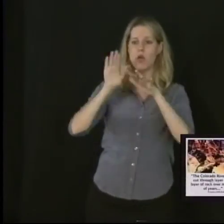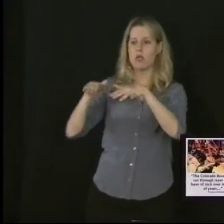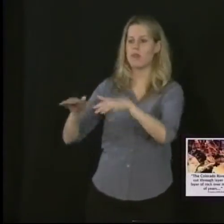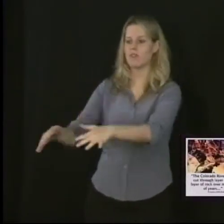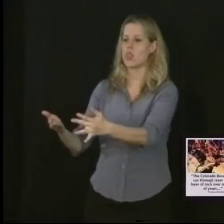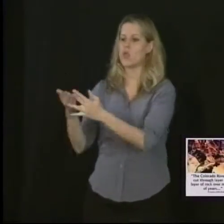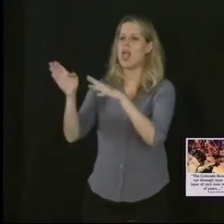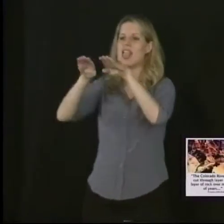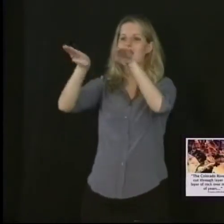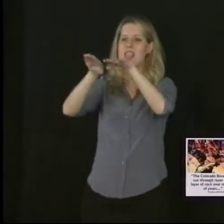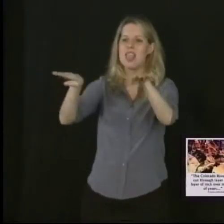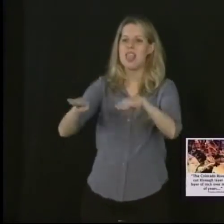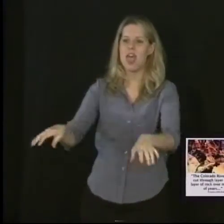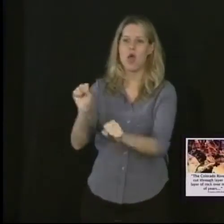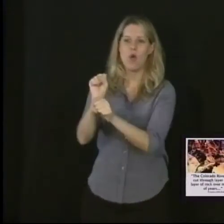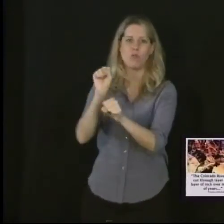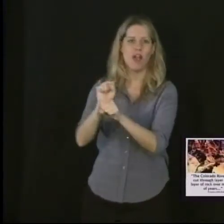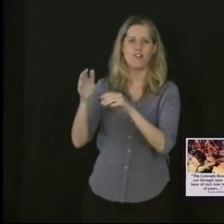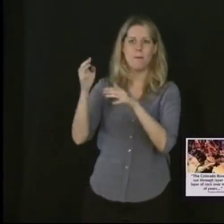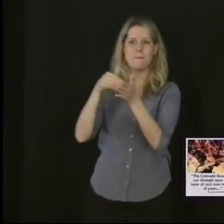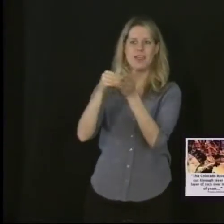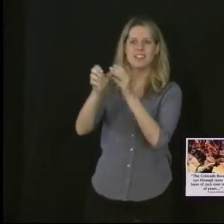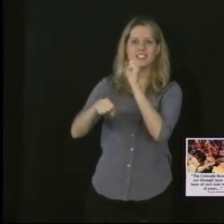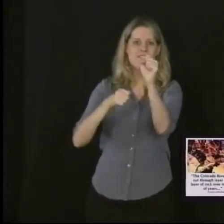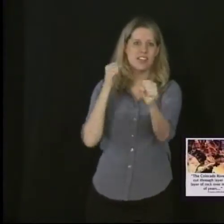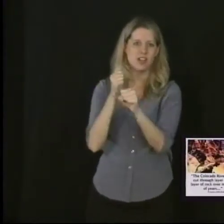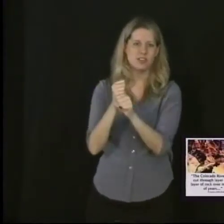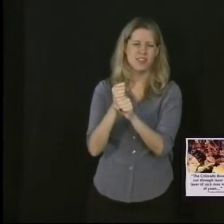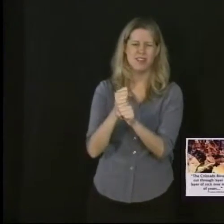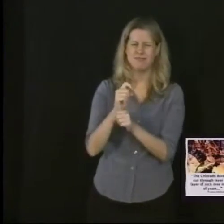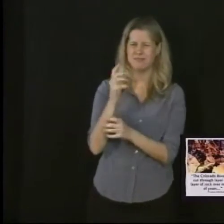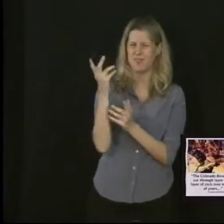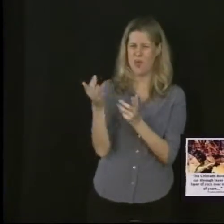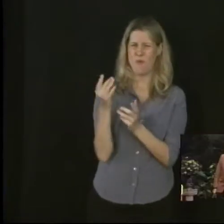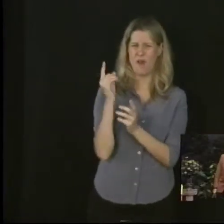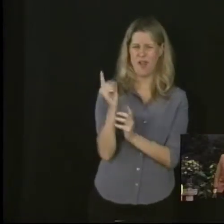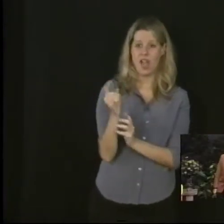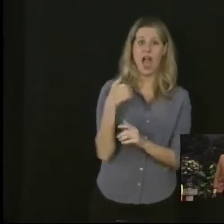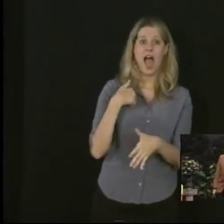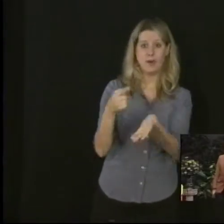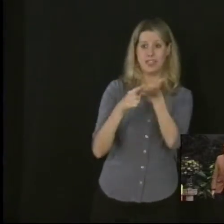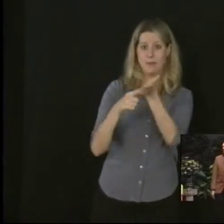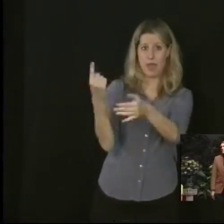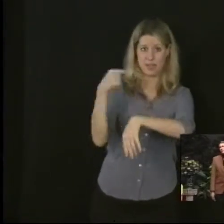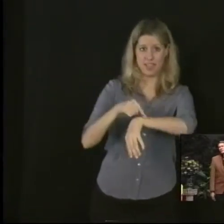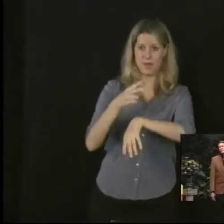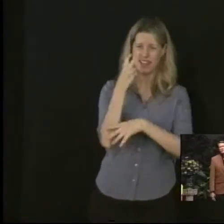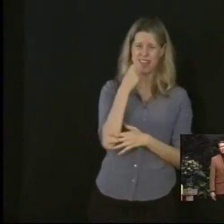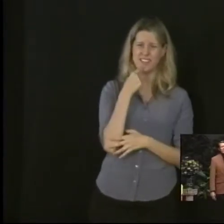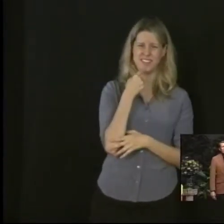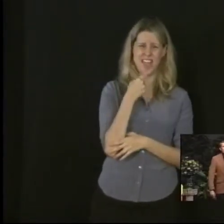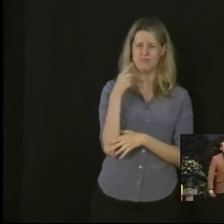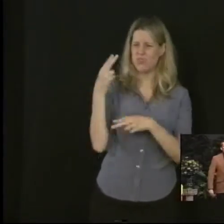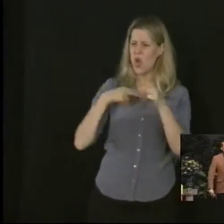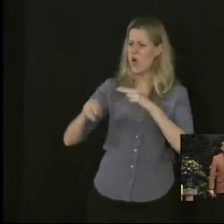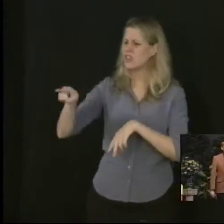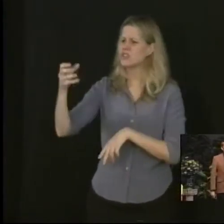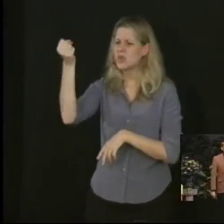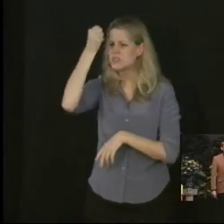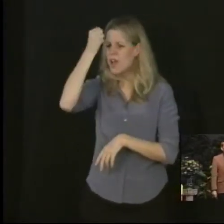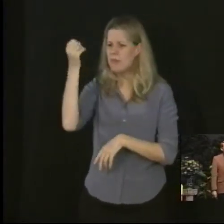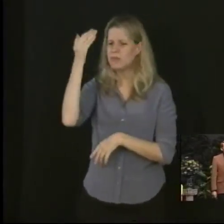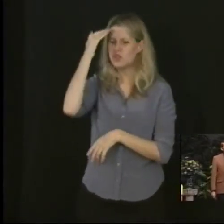cut through layer upon layer of rock over millions of years. Now just hold on a minute. I was in a debate one time and this atheist said, Hovind, you're so dumb. Don't you know